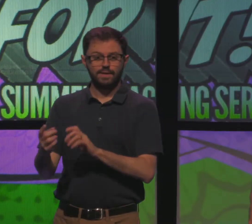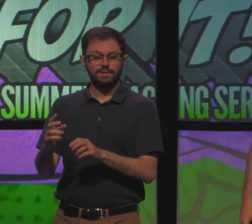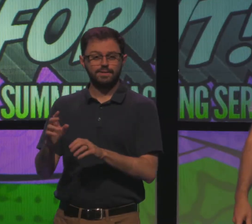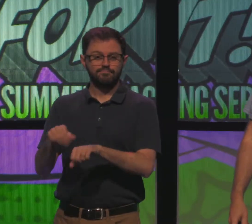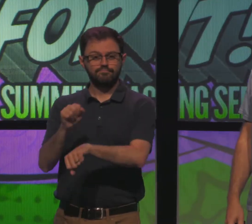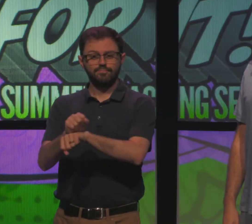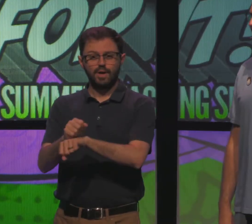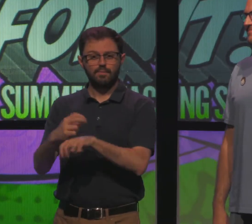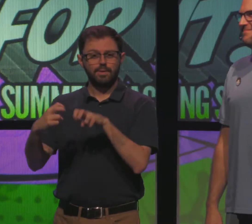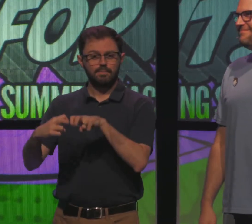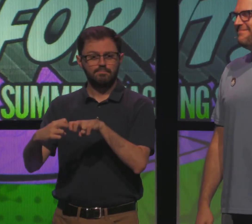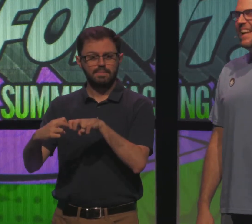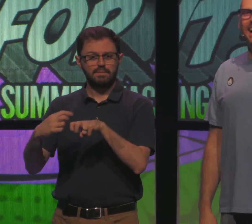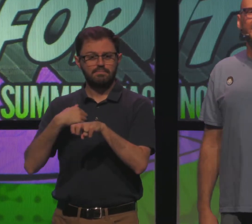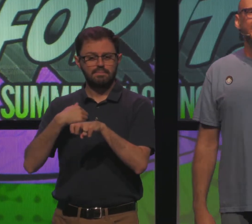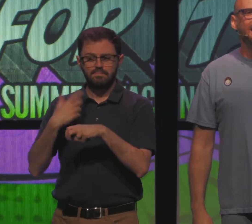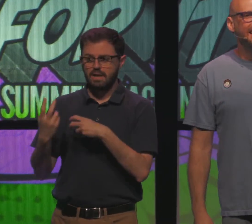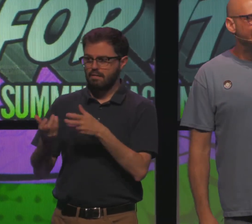okay.